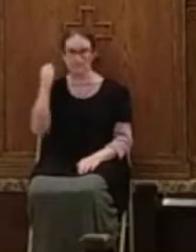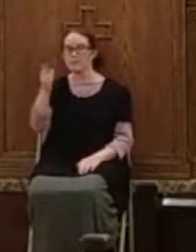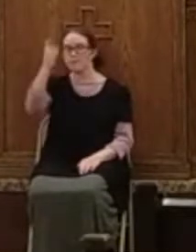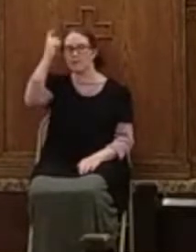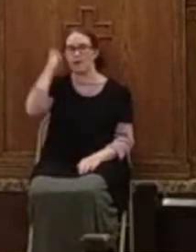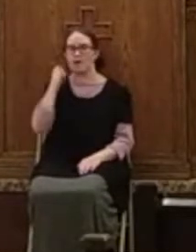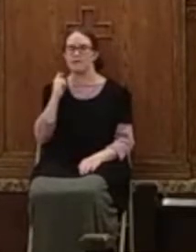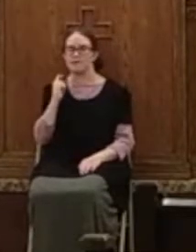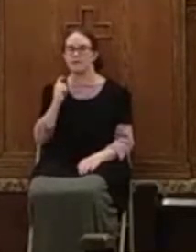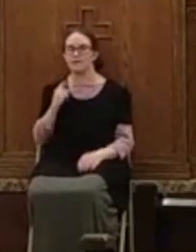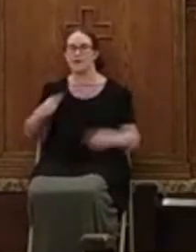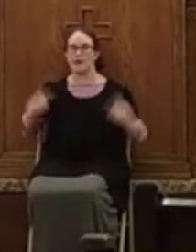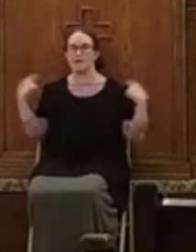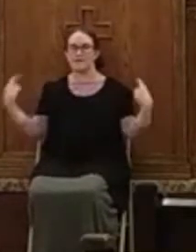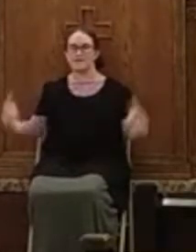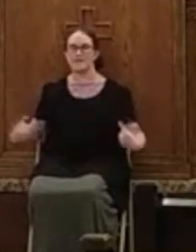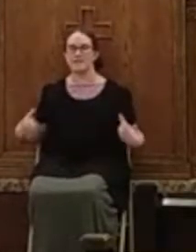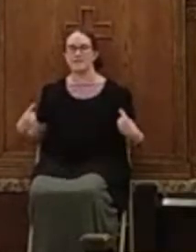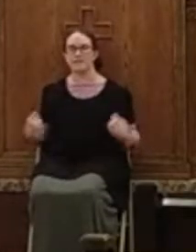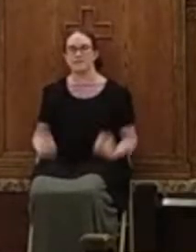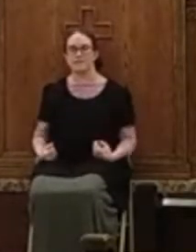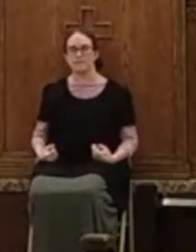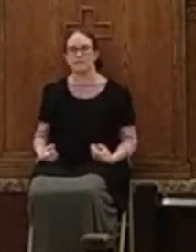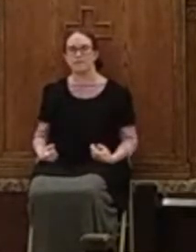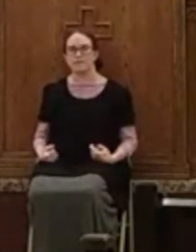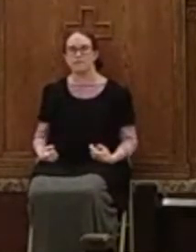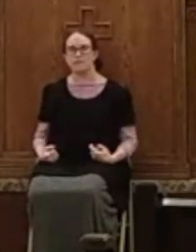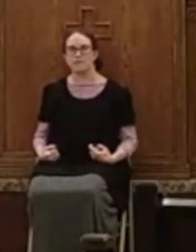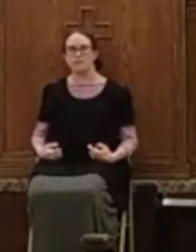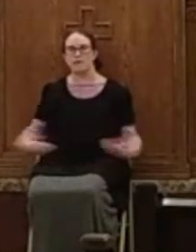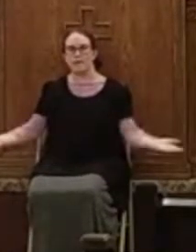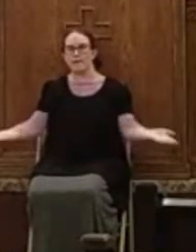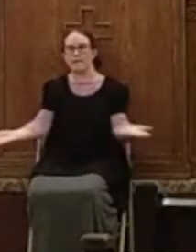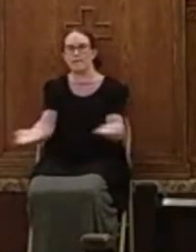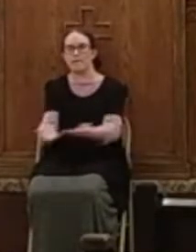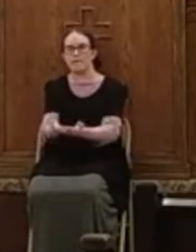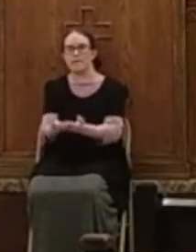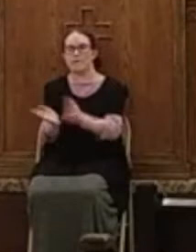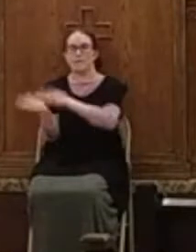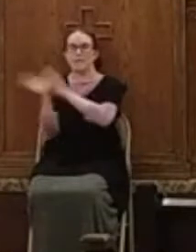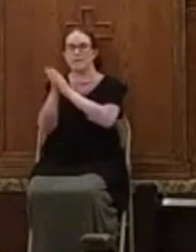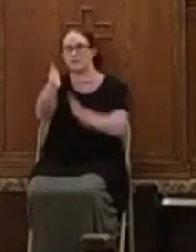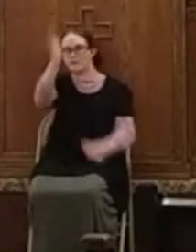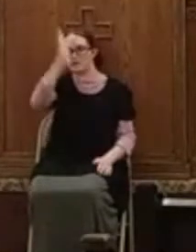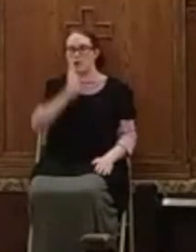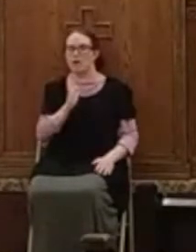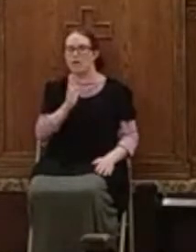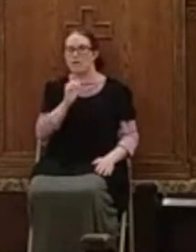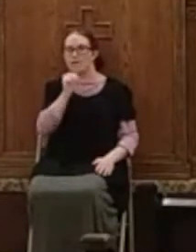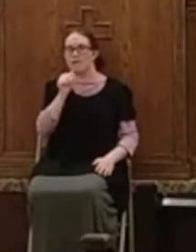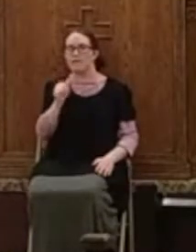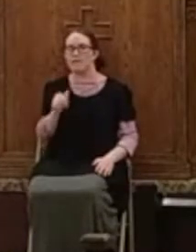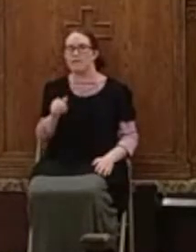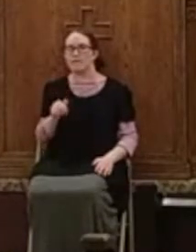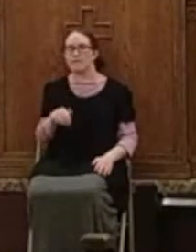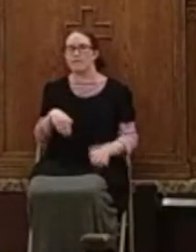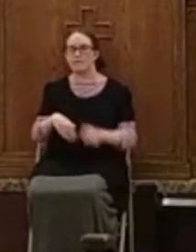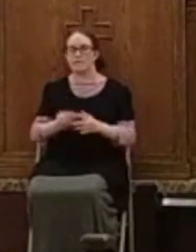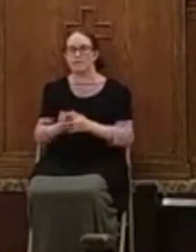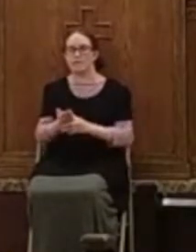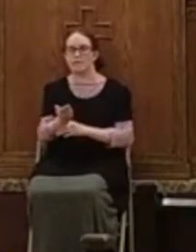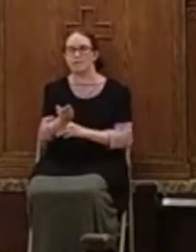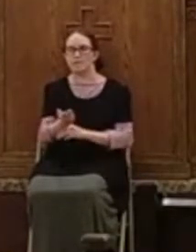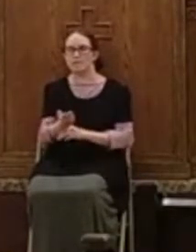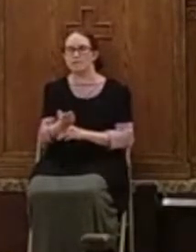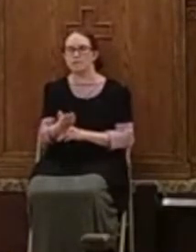Because, amen, of sin. Amen. Here we are. Praise God. And that went on. Amen. Throughout.